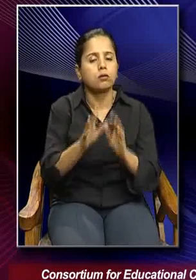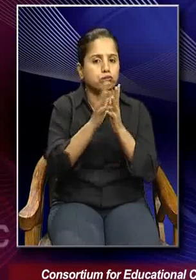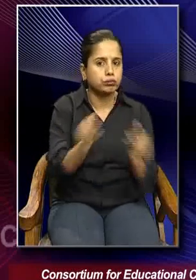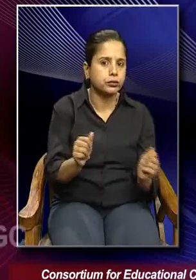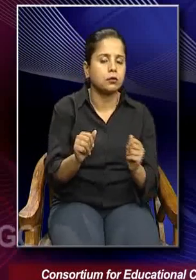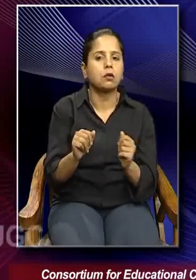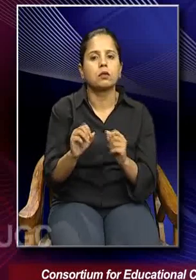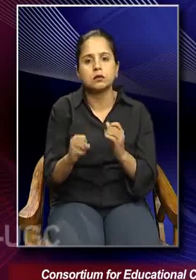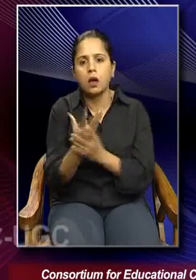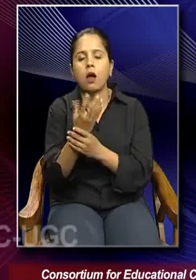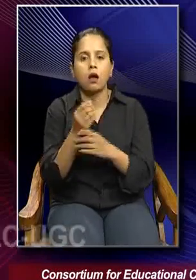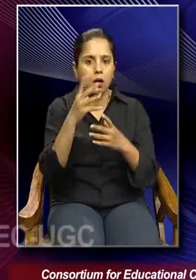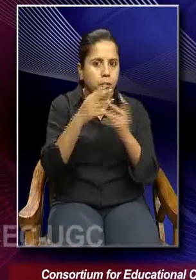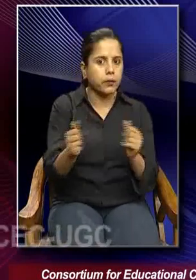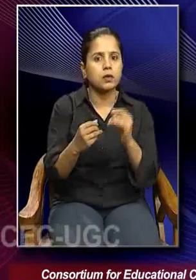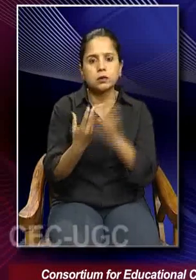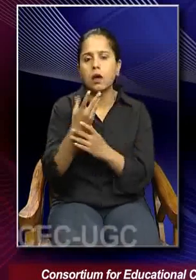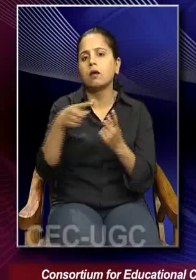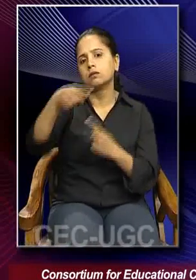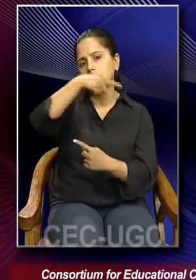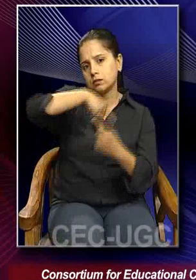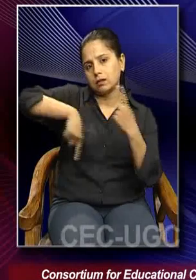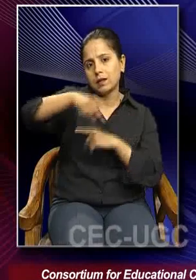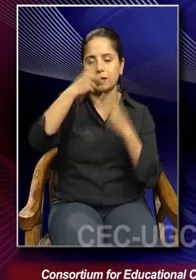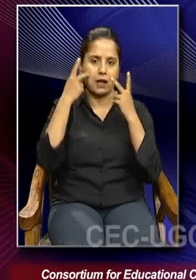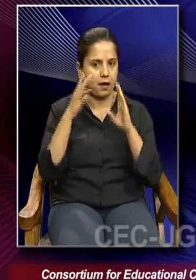is parallel in a cyclic order.